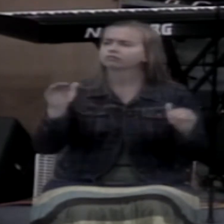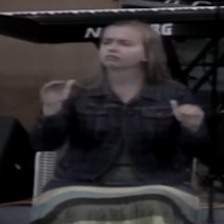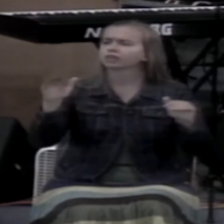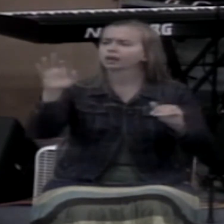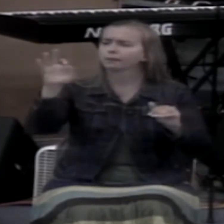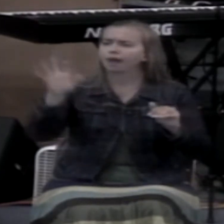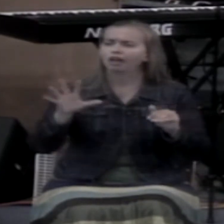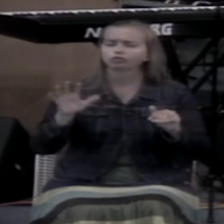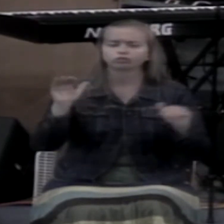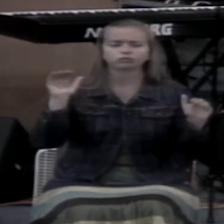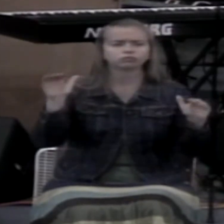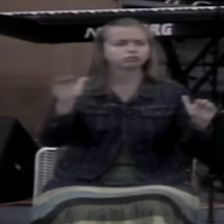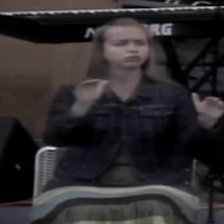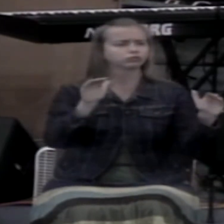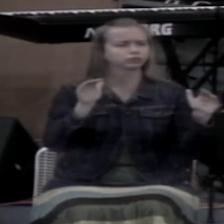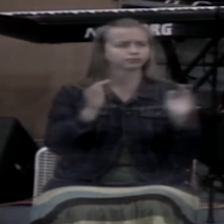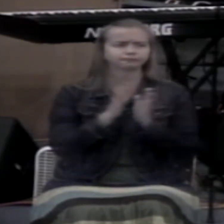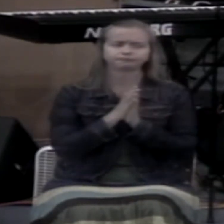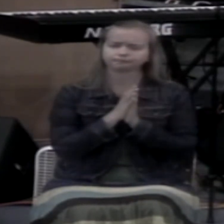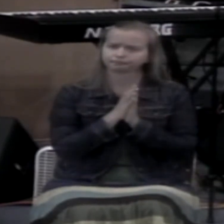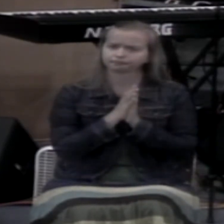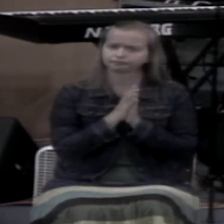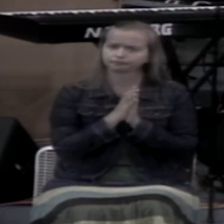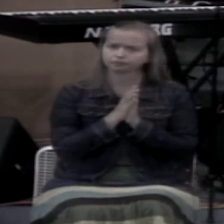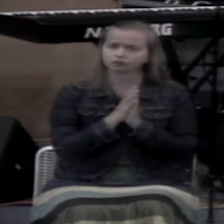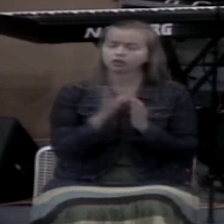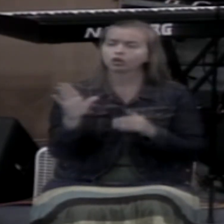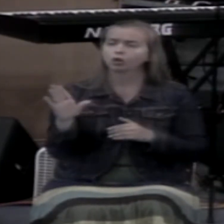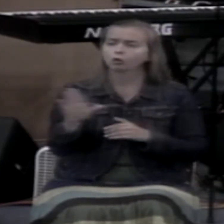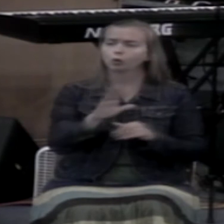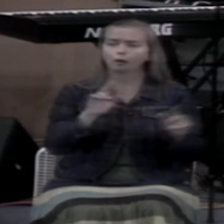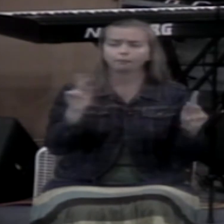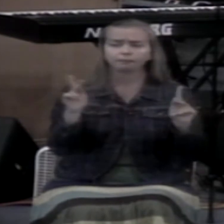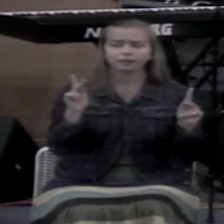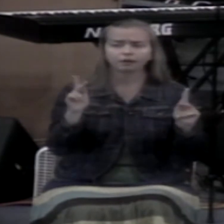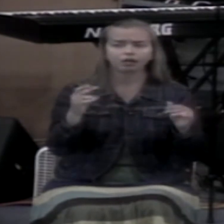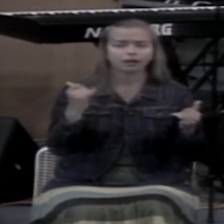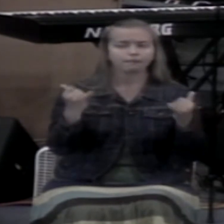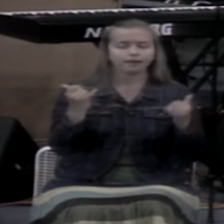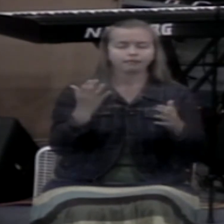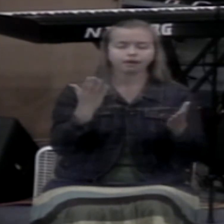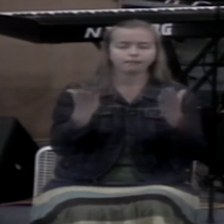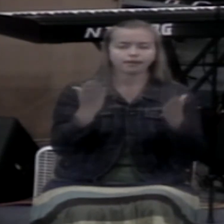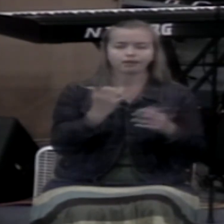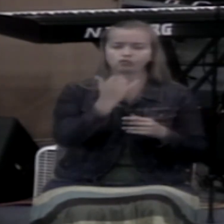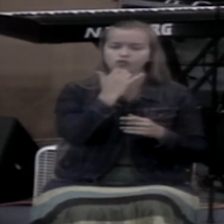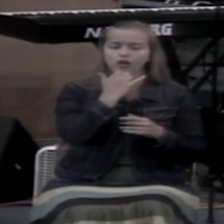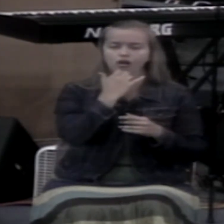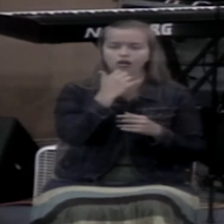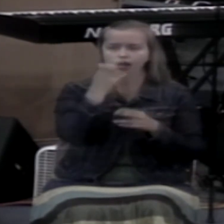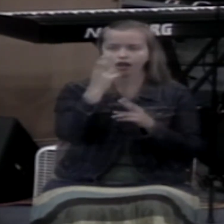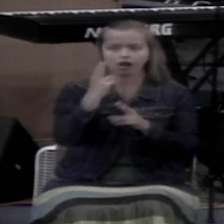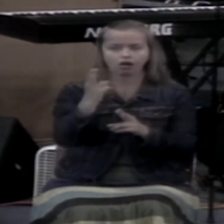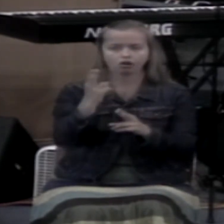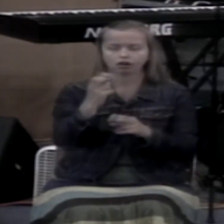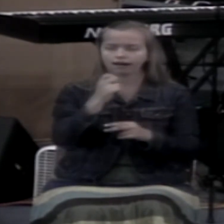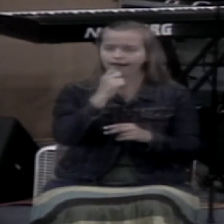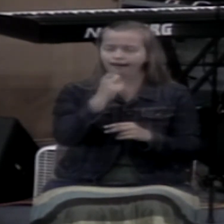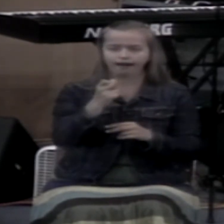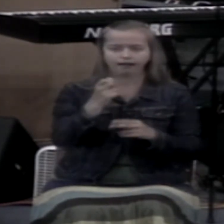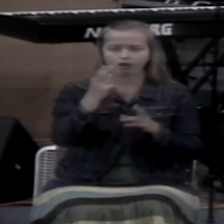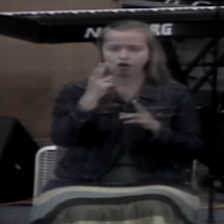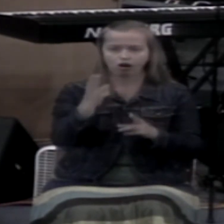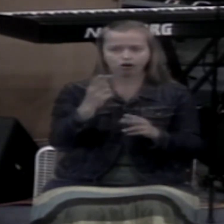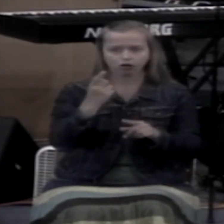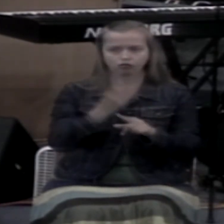to honor you, but we have taught them and told them that